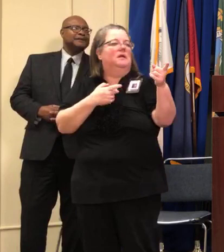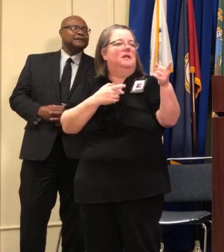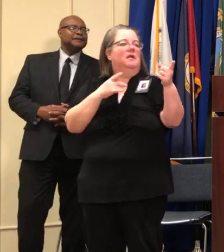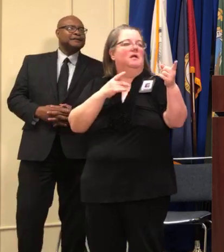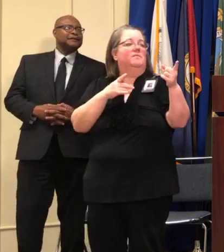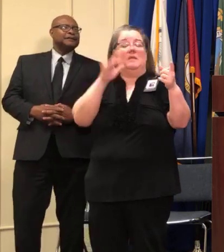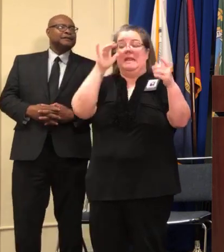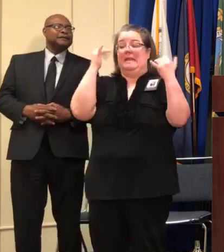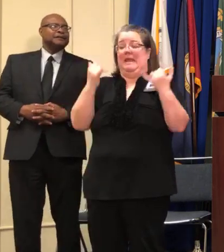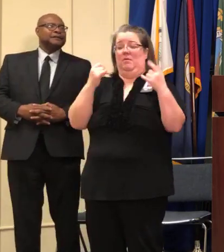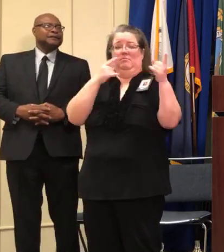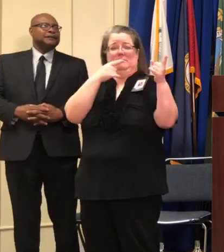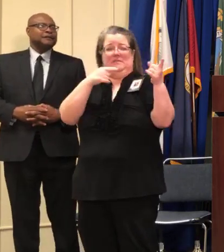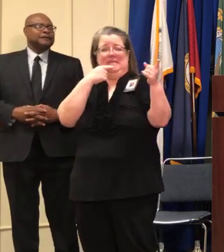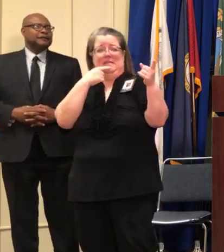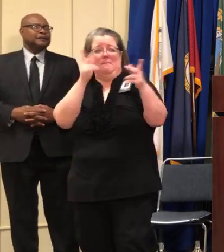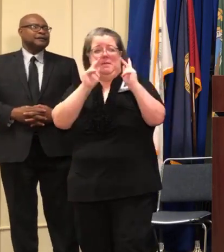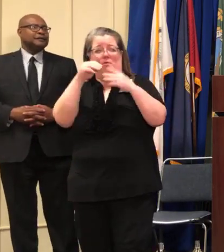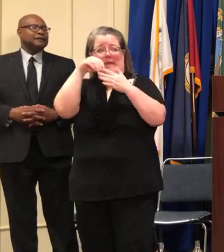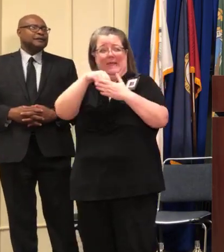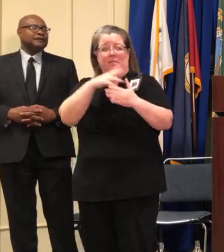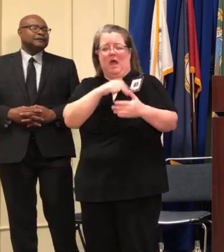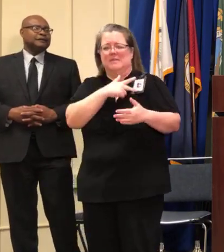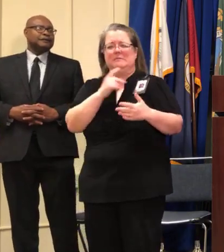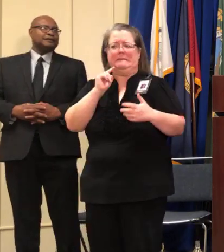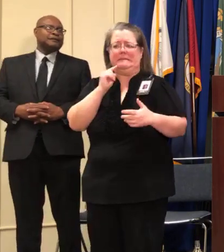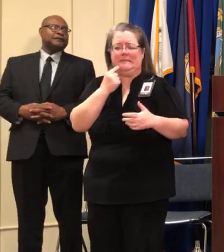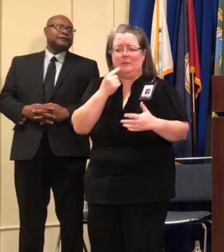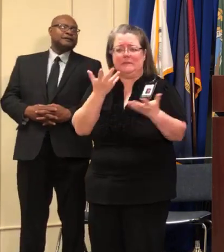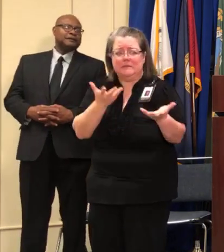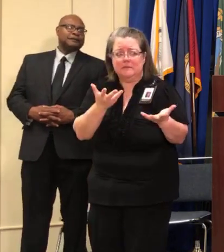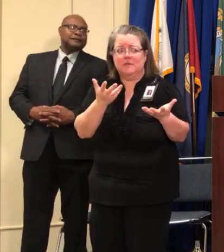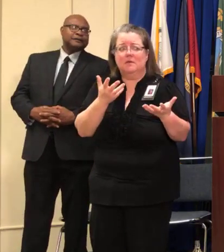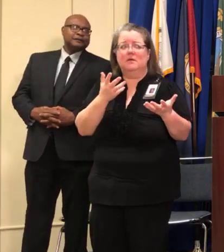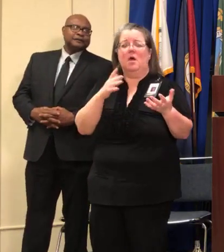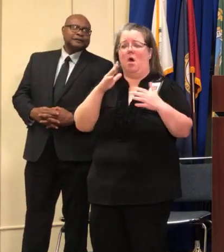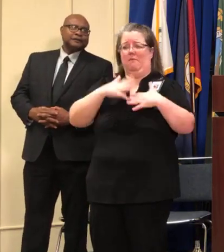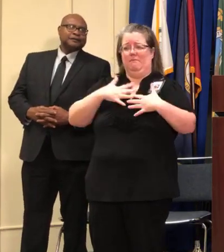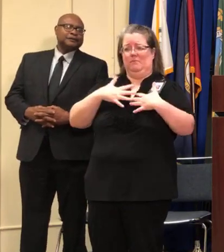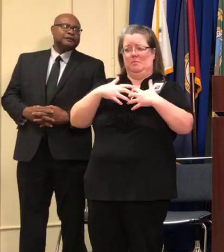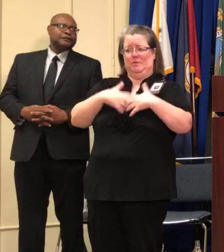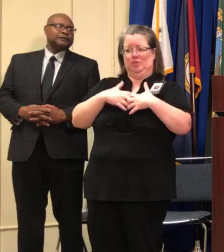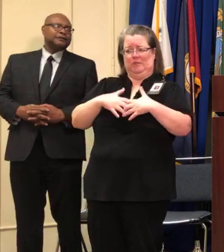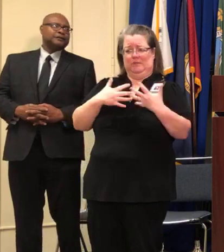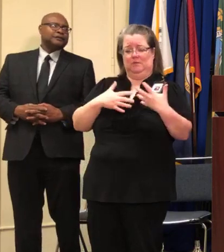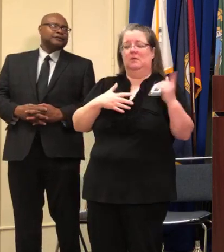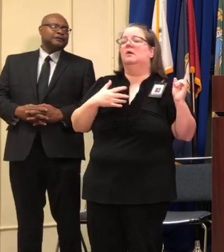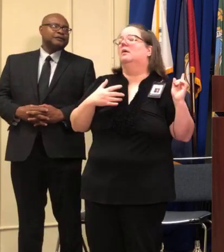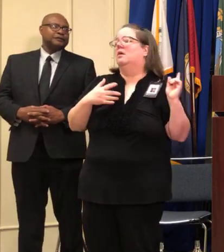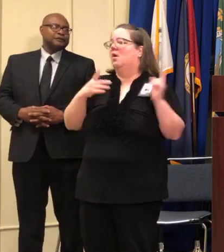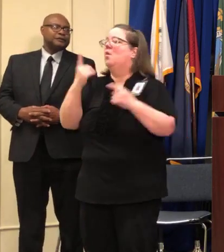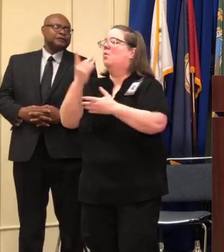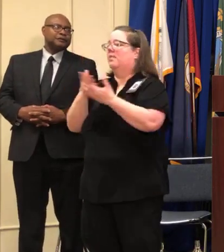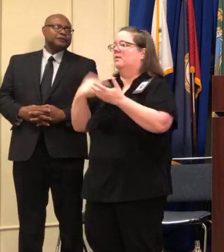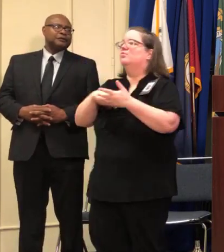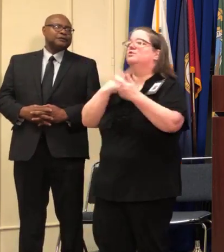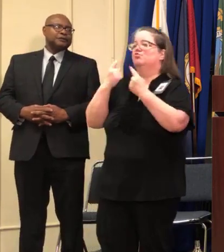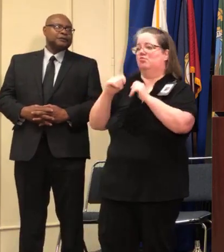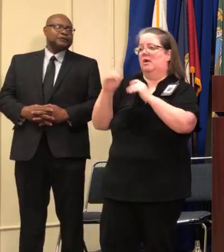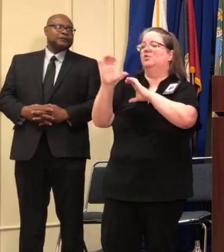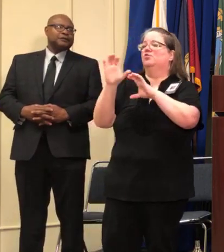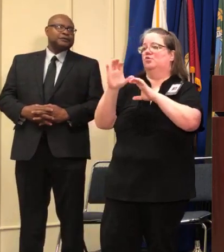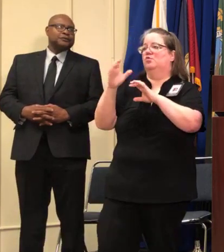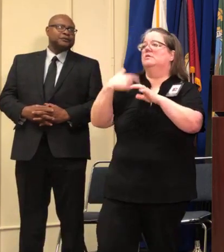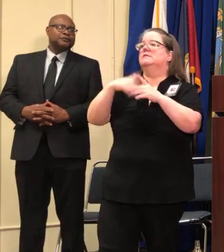are in the hospital, how critical is it, and any of them on a ventilator? So one of the things that we're trying to do is actually get